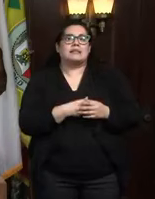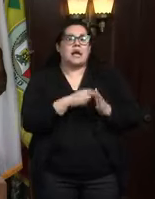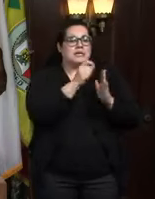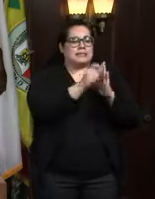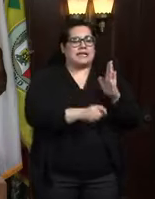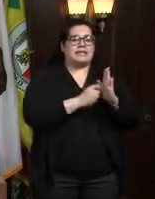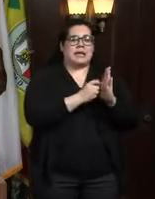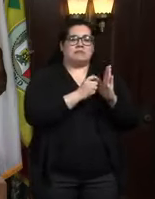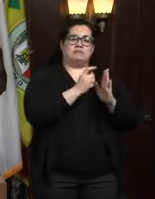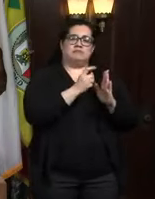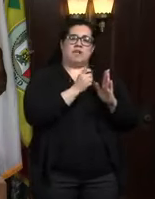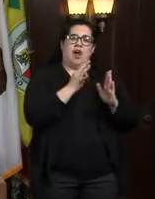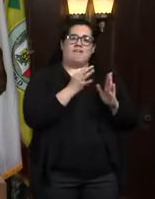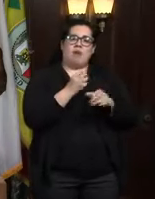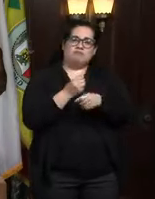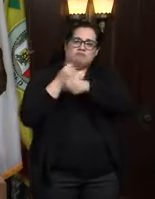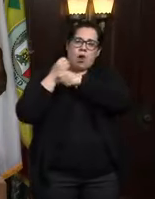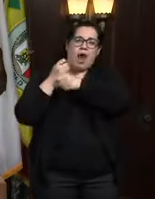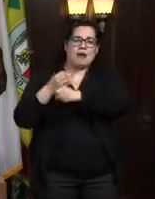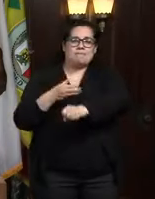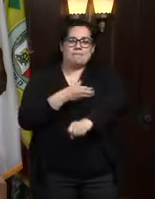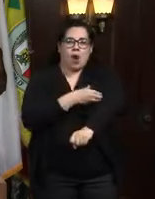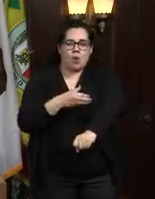of protest and power.